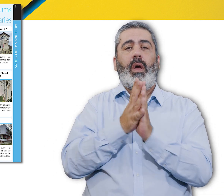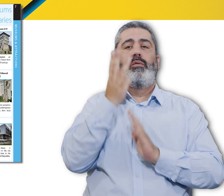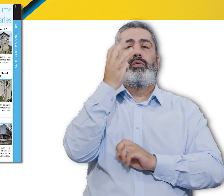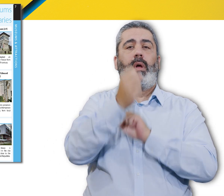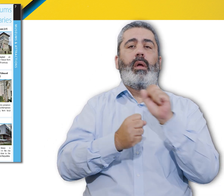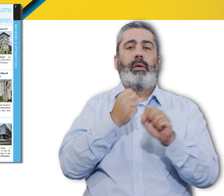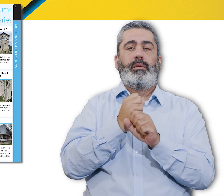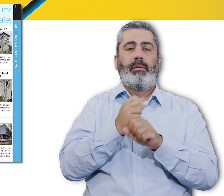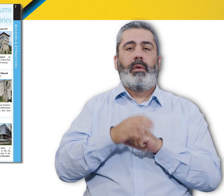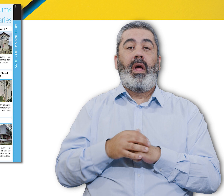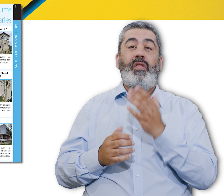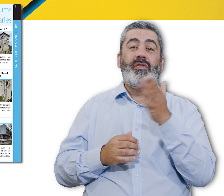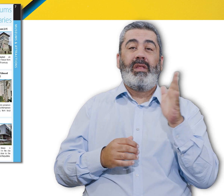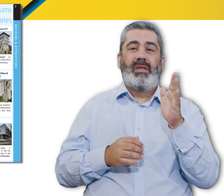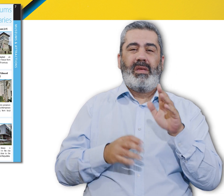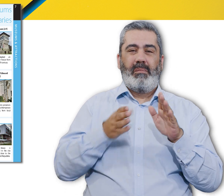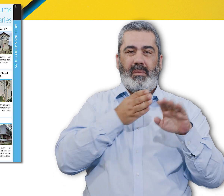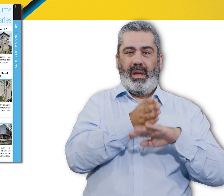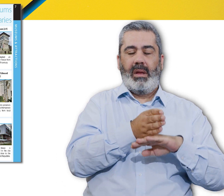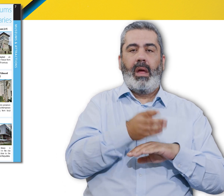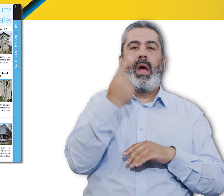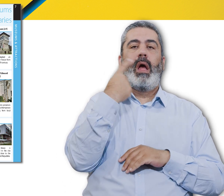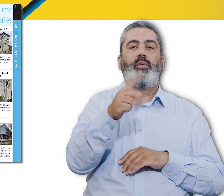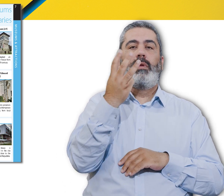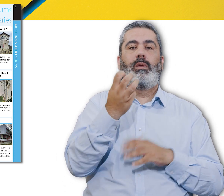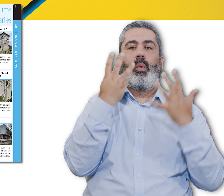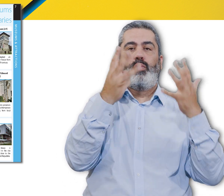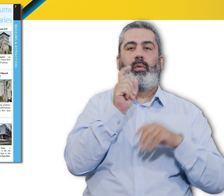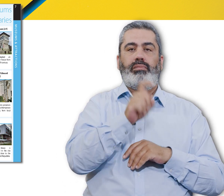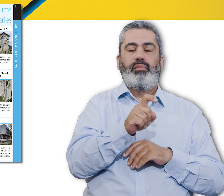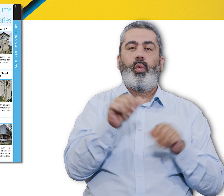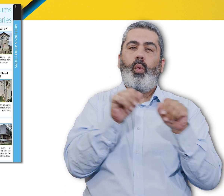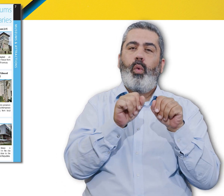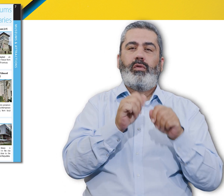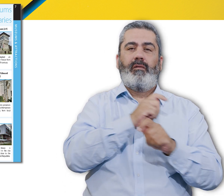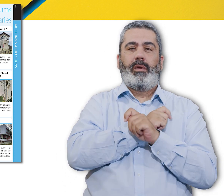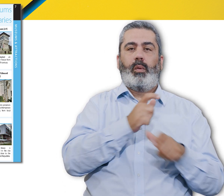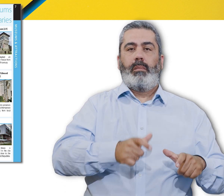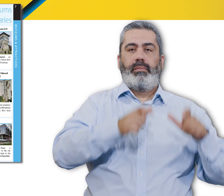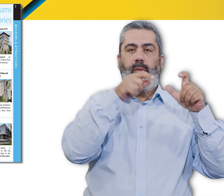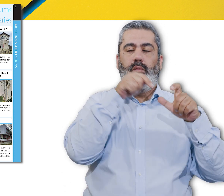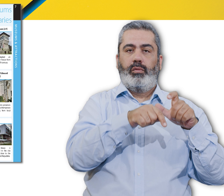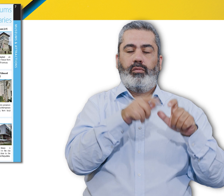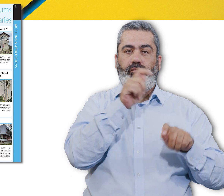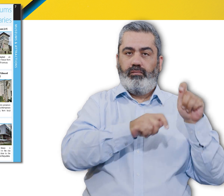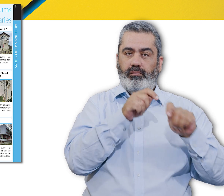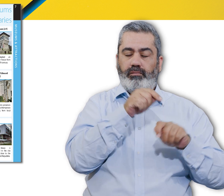number 138, a medieval construction close to the Byzantine Tower. Eastgate,